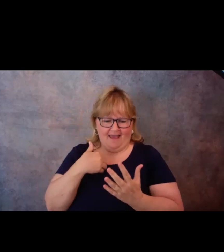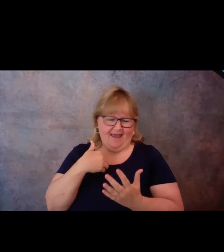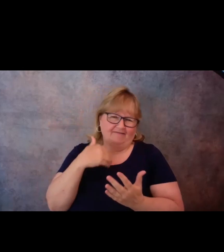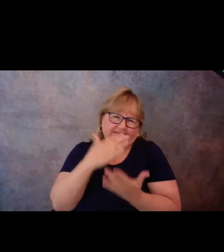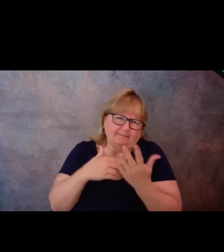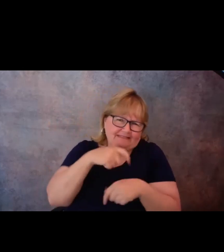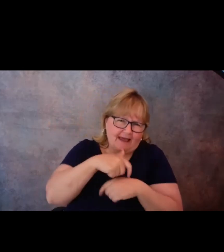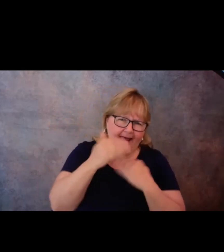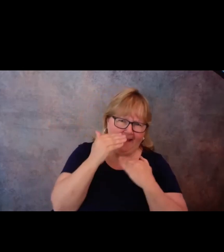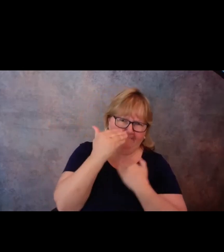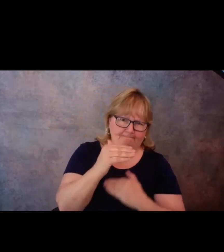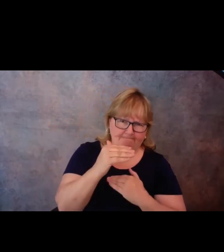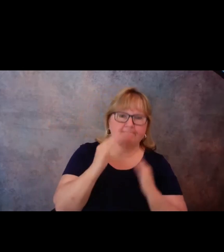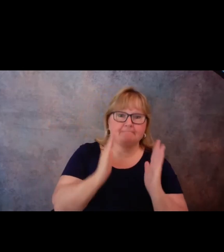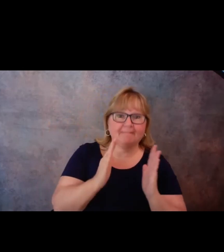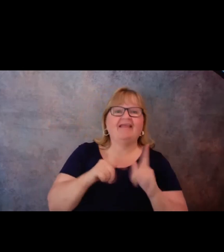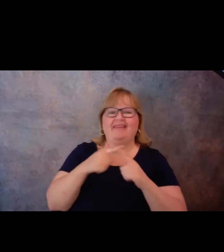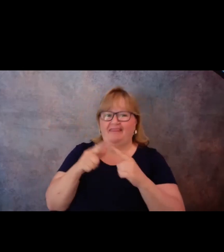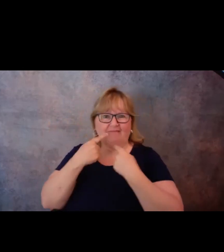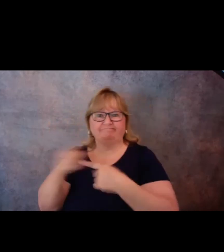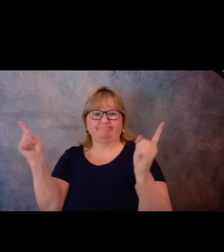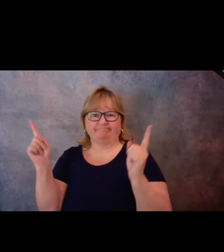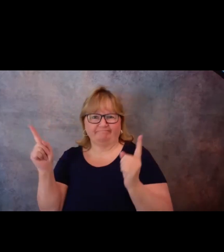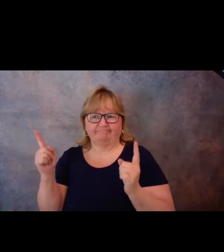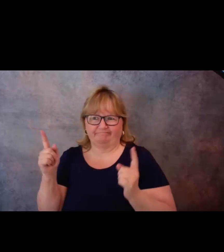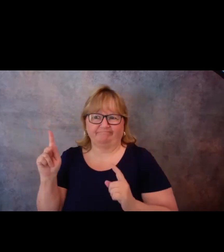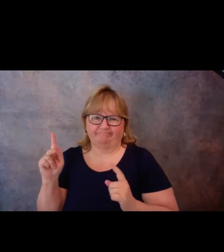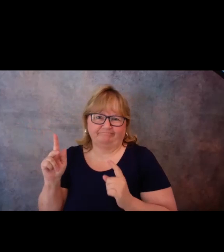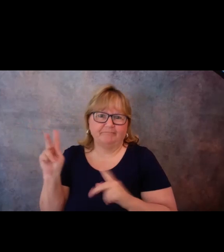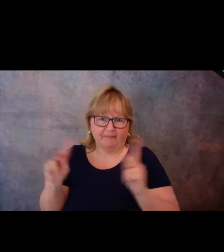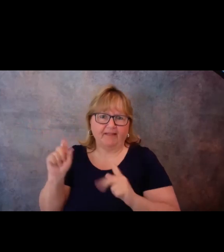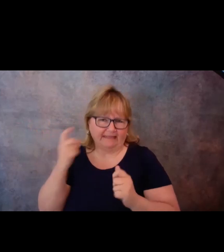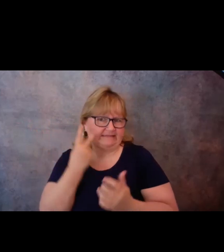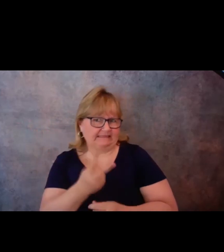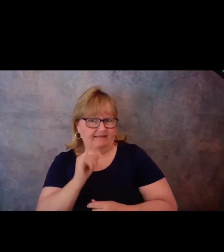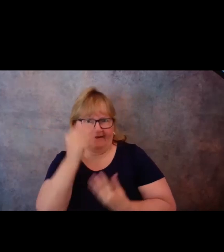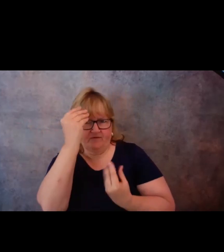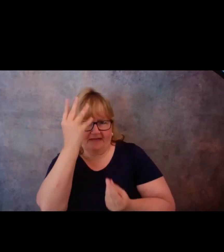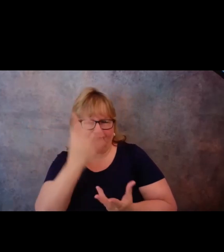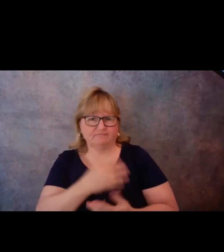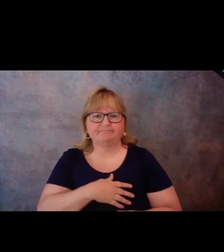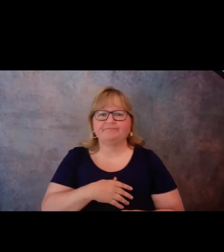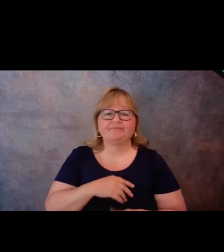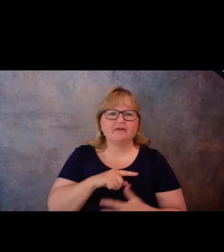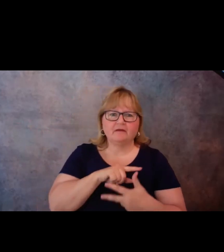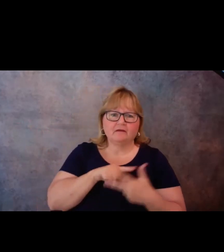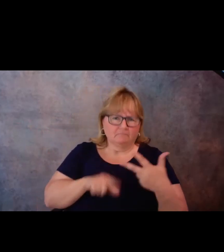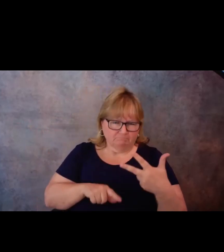time. I should tell you that we don't work in isolation. There